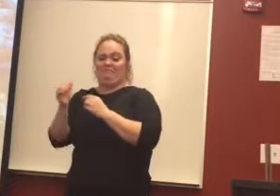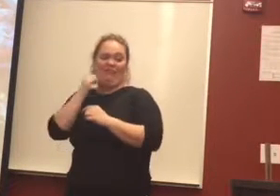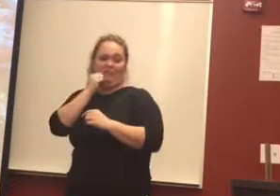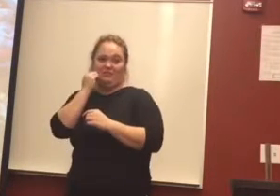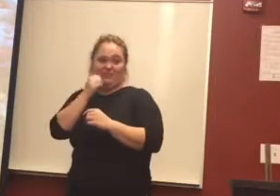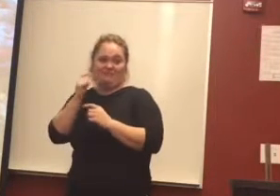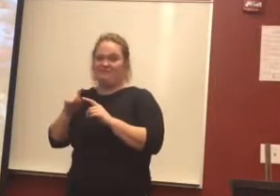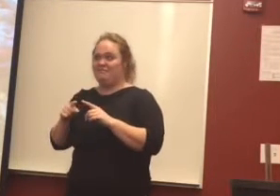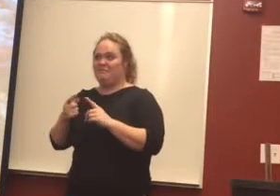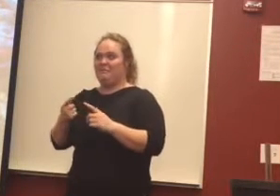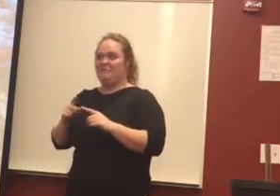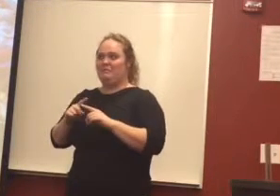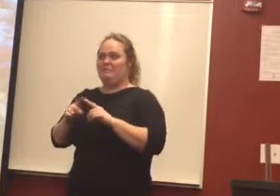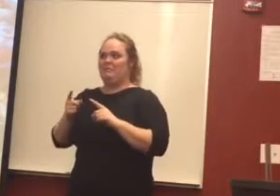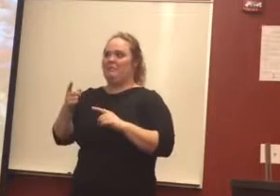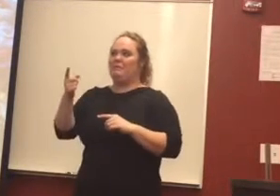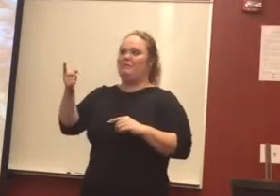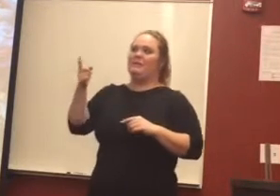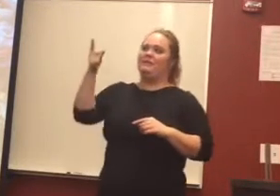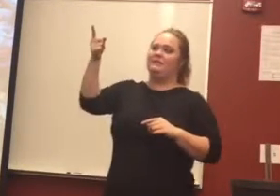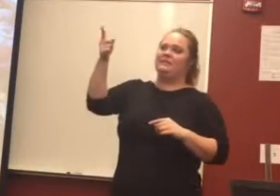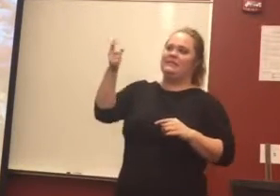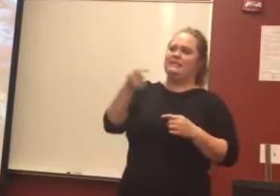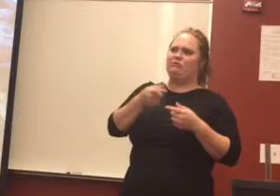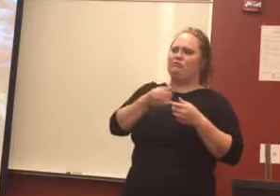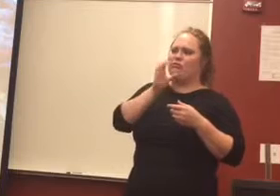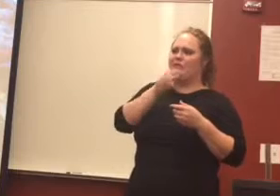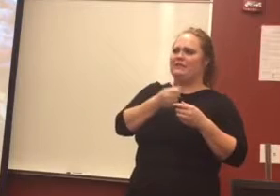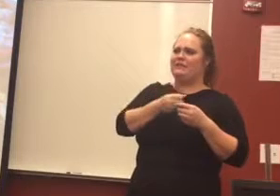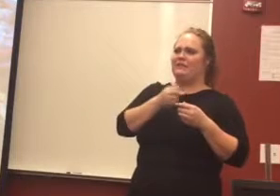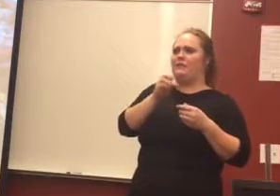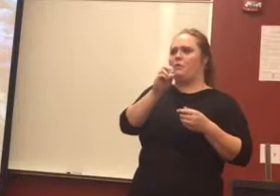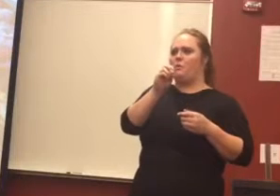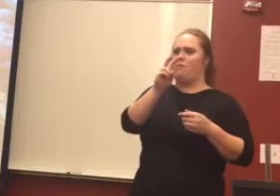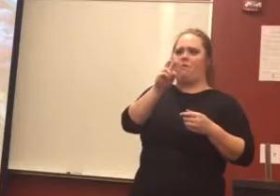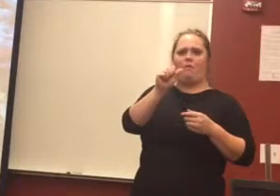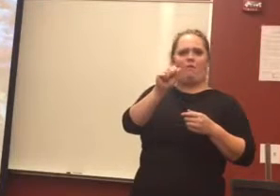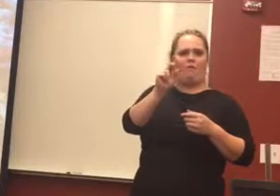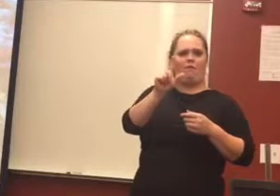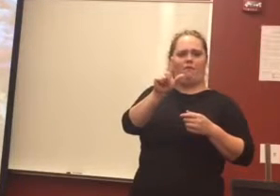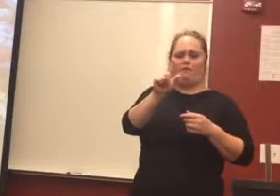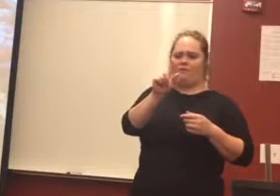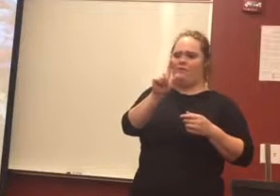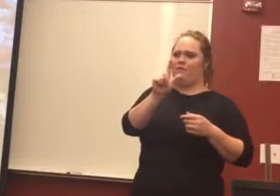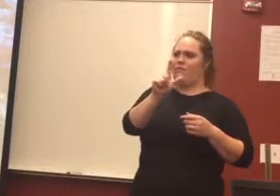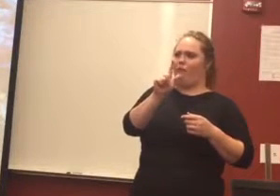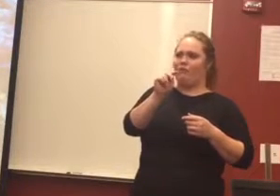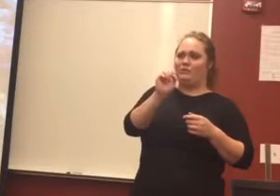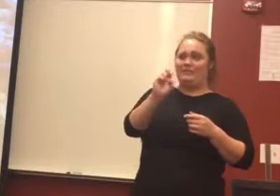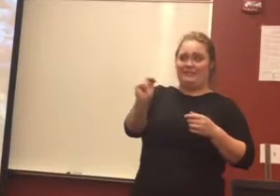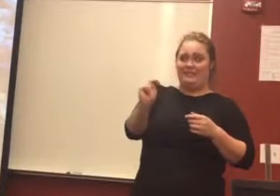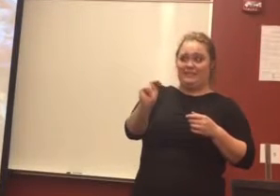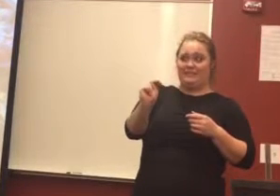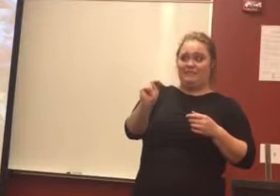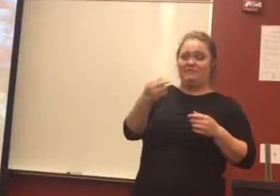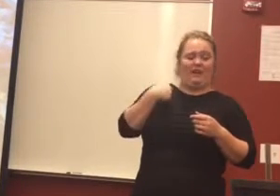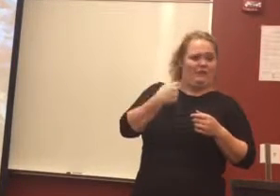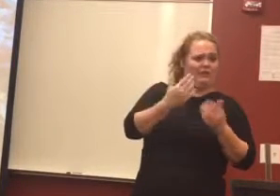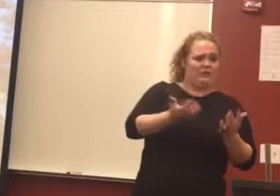Ovaltine, you put it in milk, and it's like a powdery. And They It still makes it have it chunky. here. they do. Yeah, at like Who would Walmart. buy this